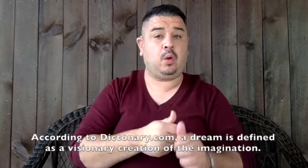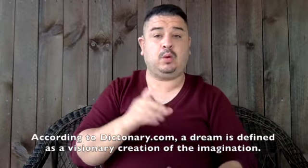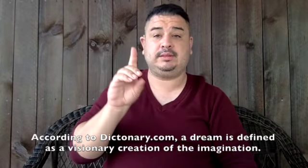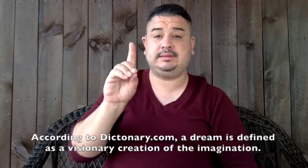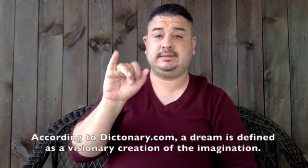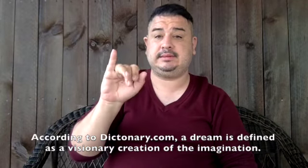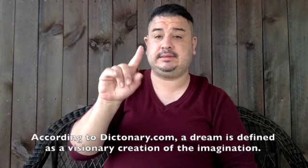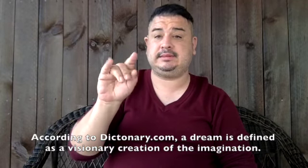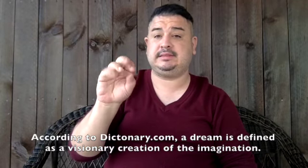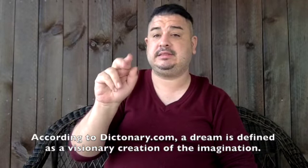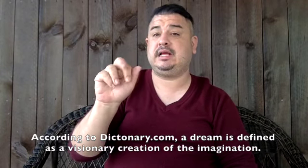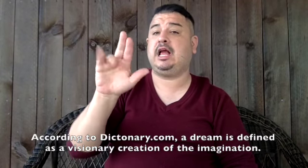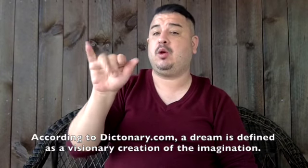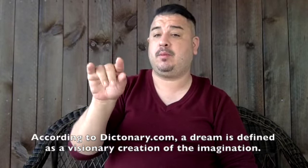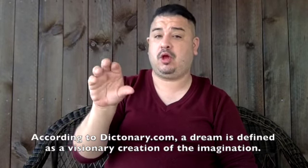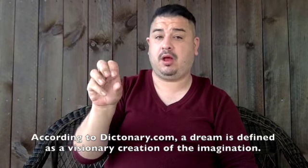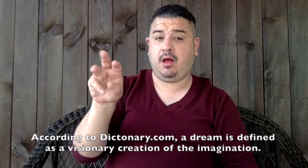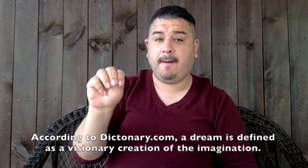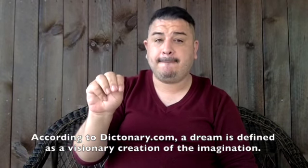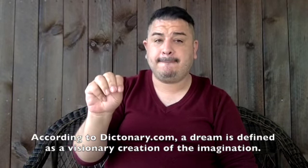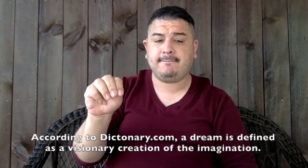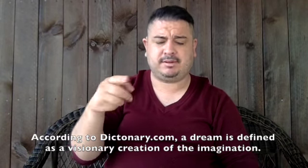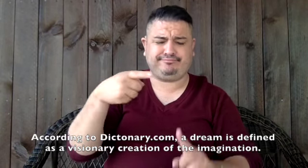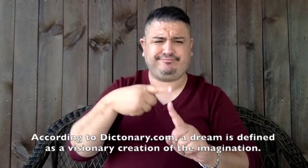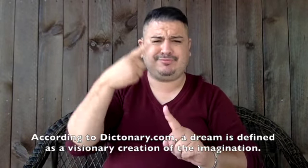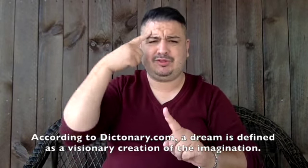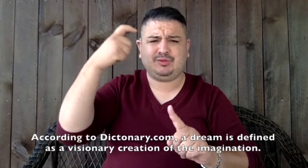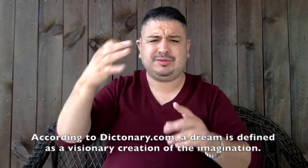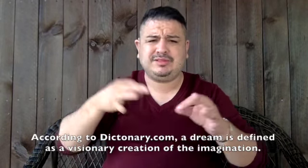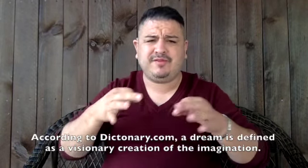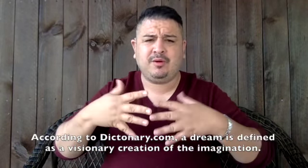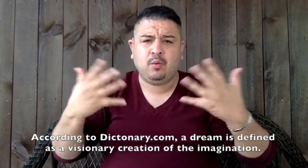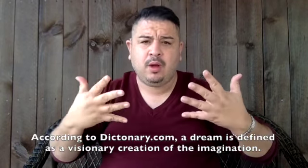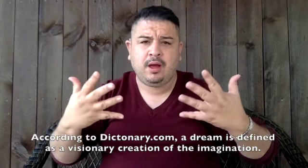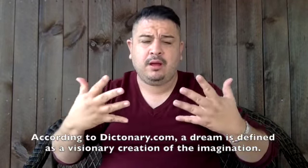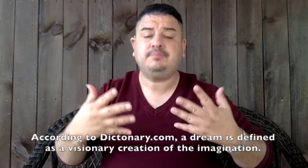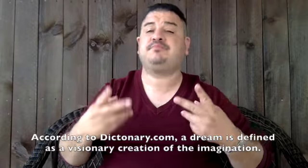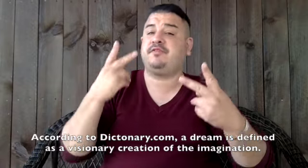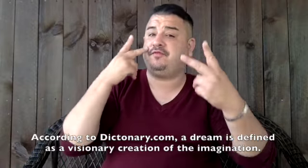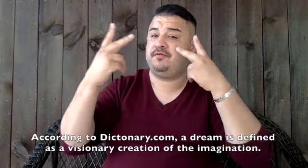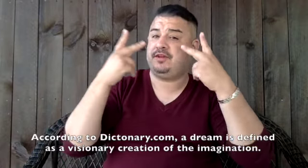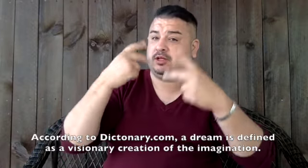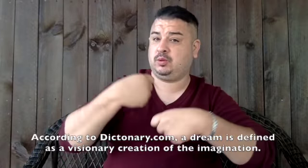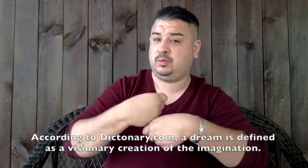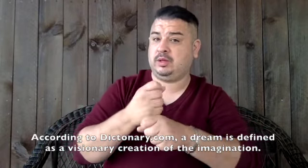According to TheDictionary.com, a dream is defined as a visionary creation of the imagination.